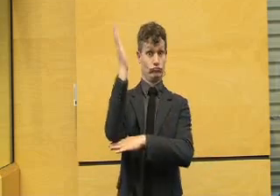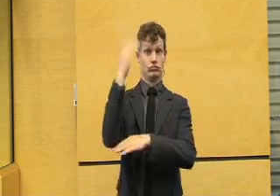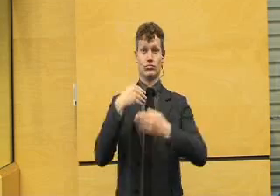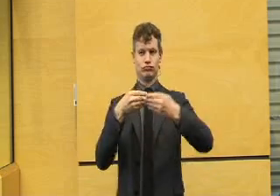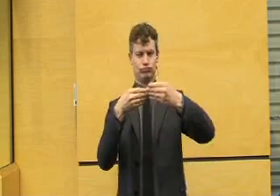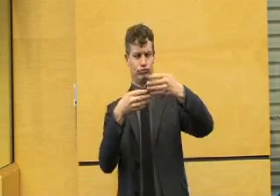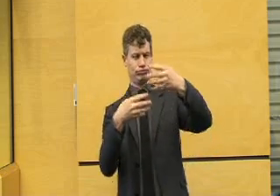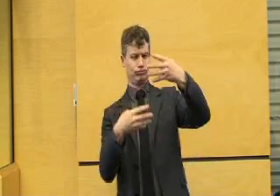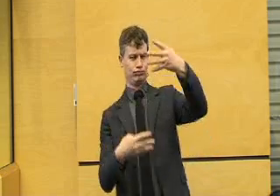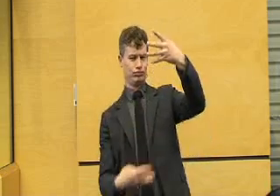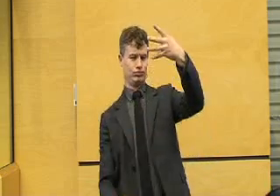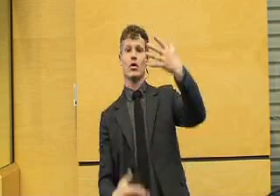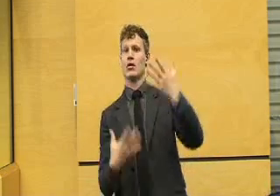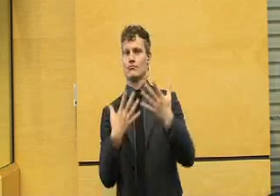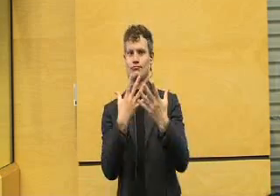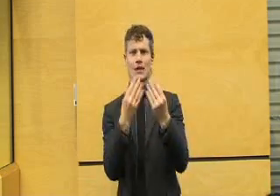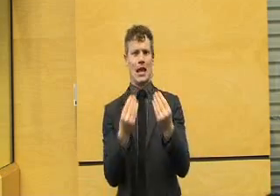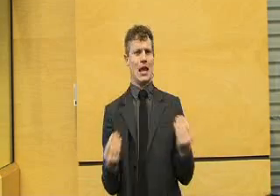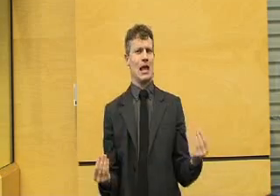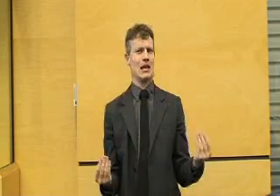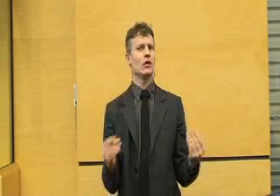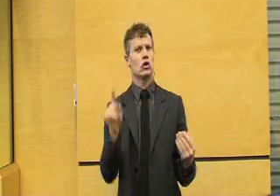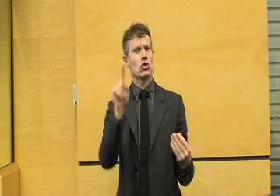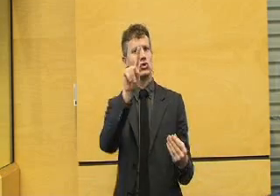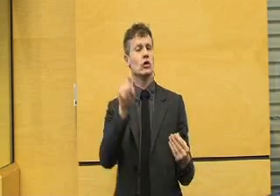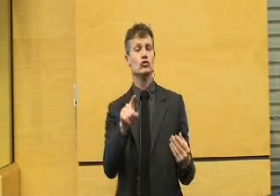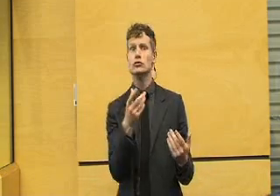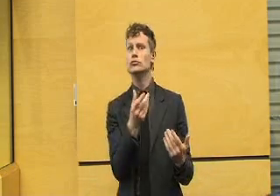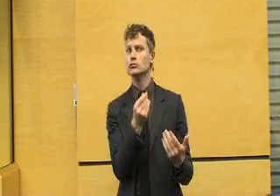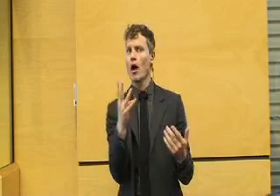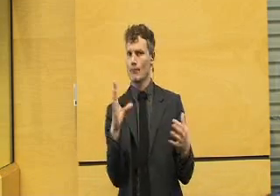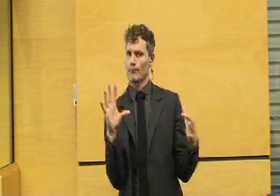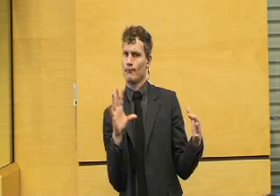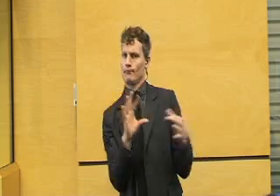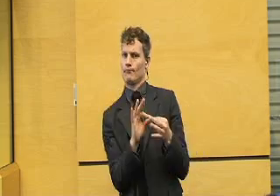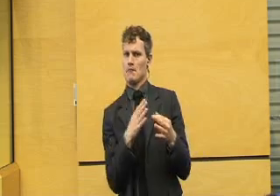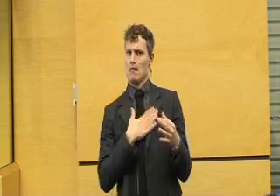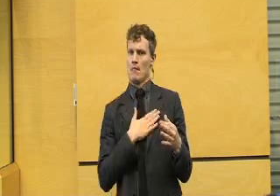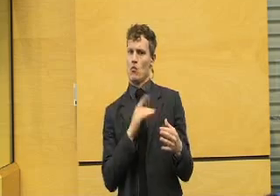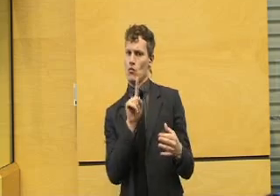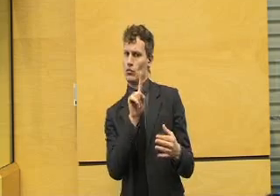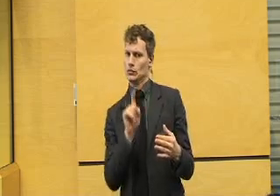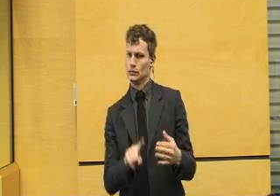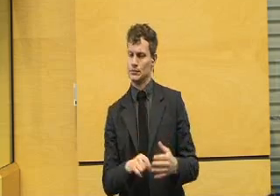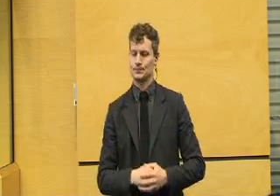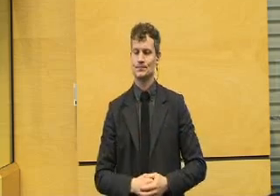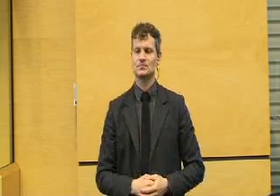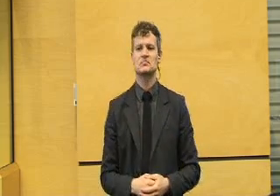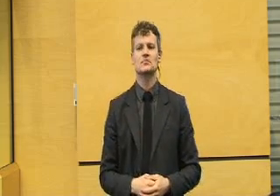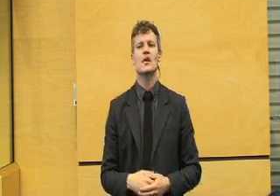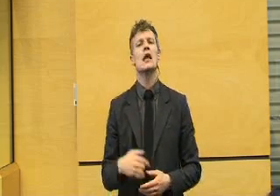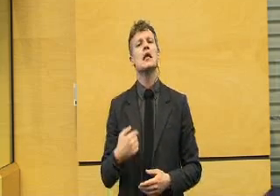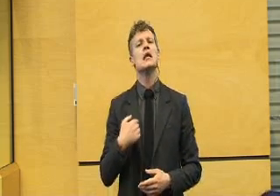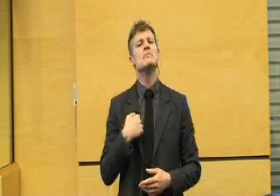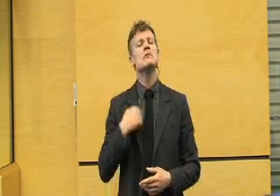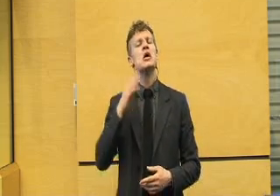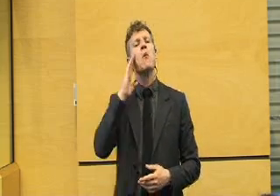of which are what I want to ask. So I just ask a soft